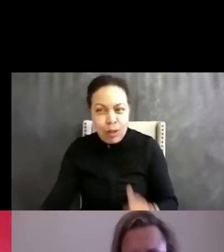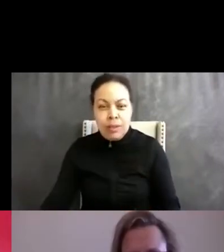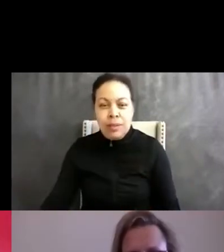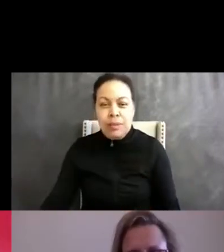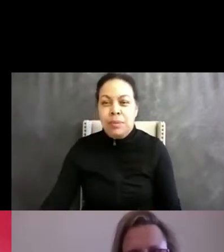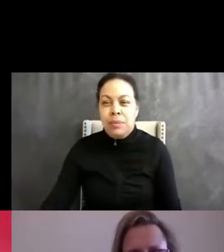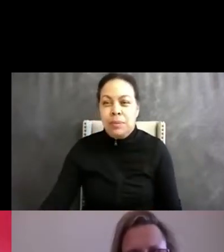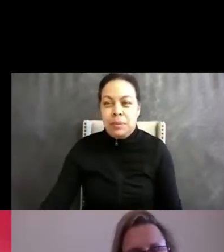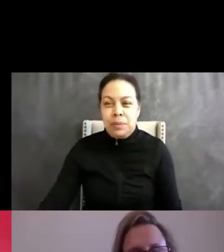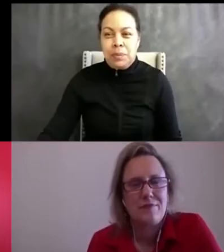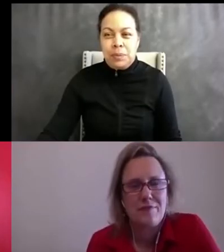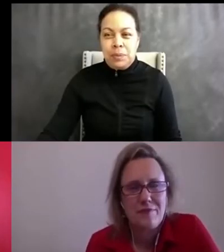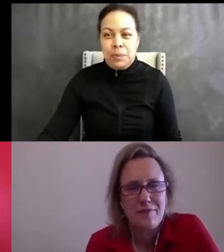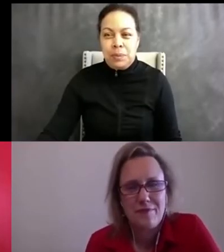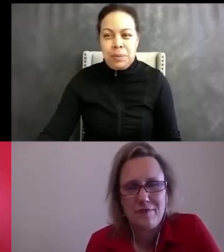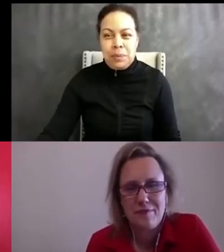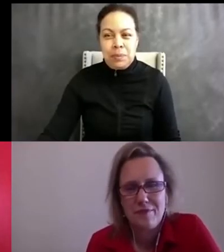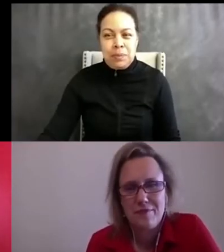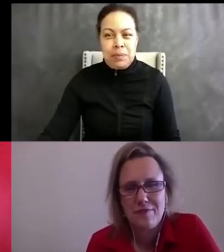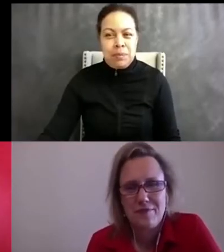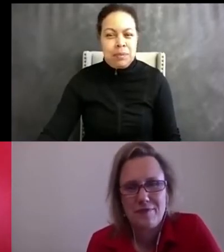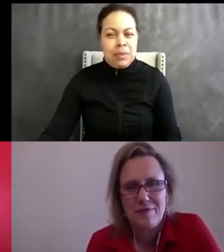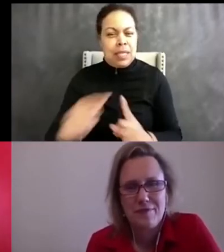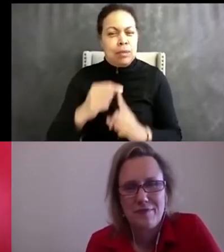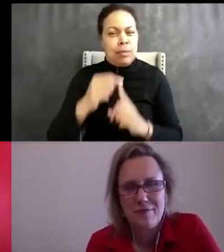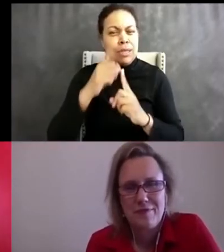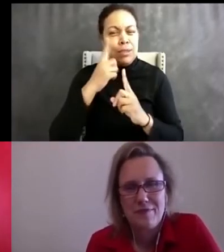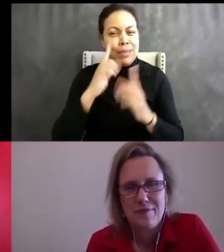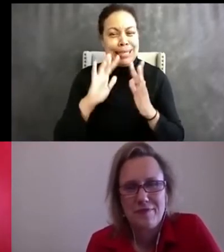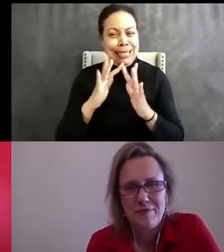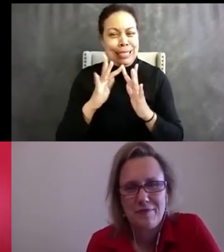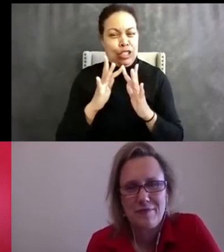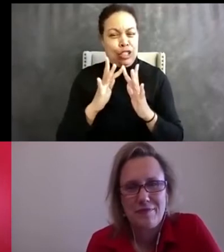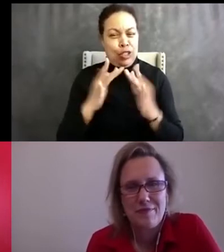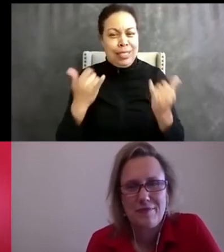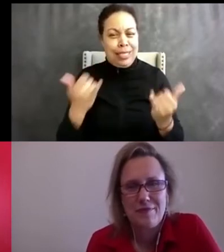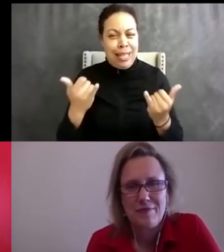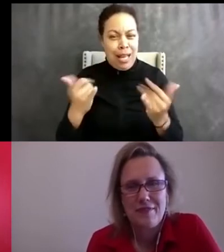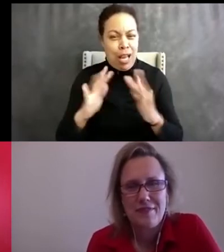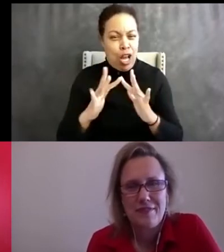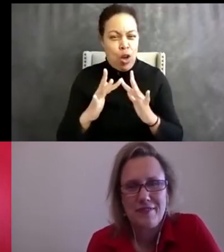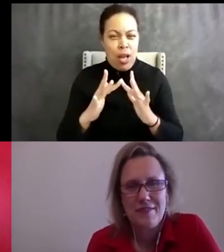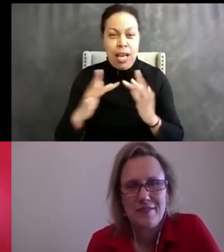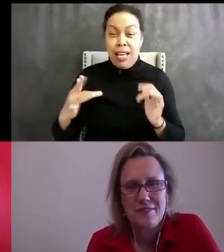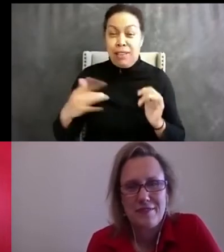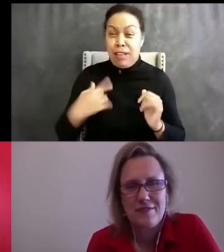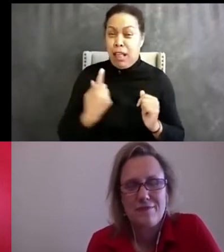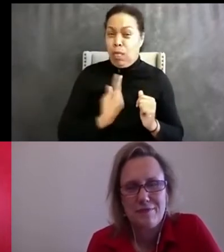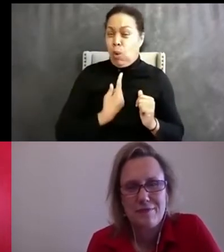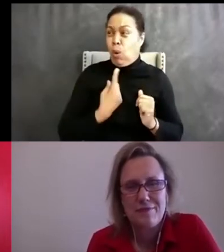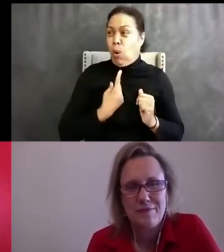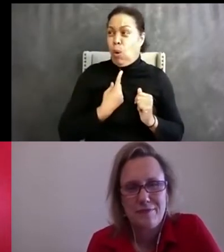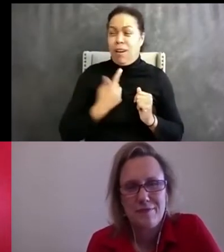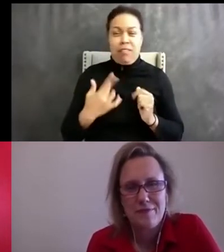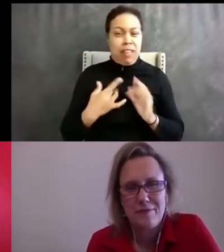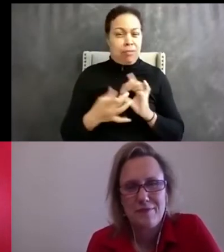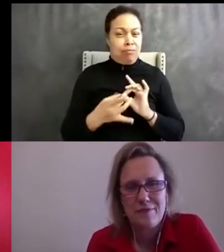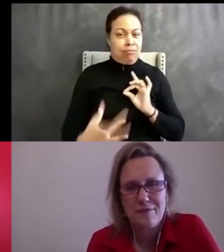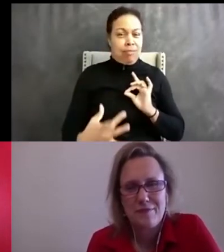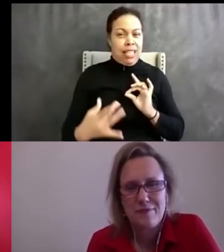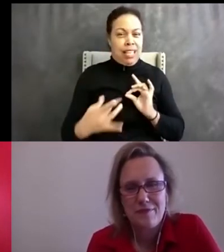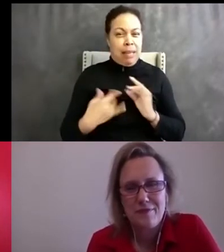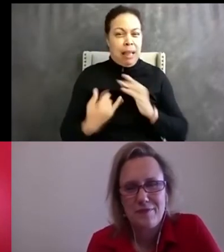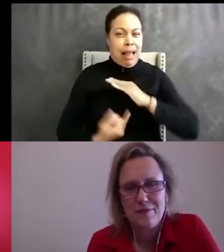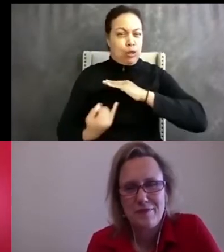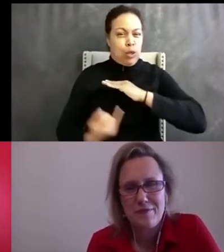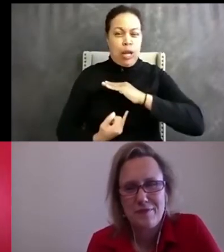especially because in this digital space, it can feel as though you are by yourself. And that is certainly not the case.